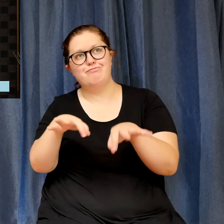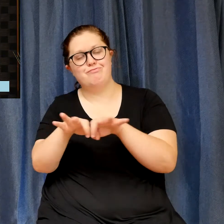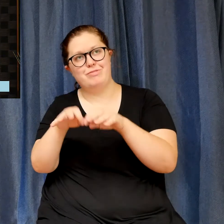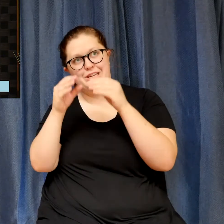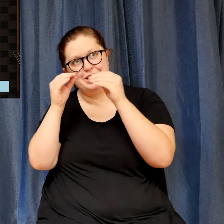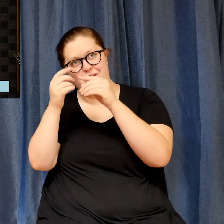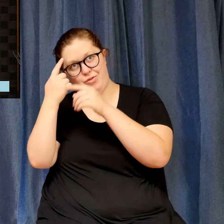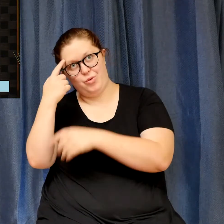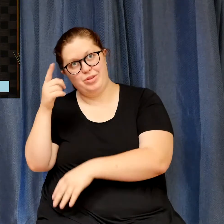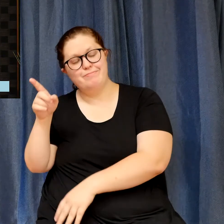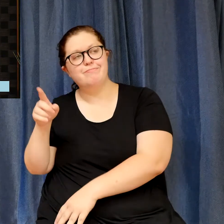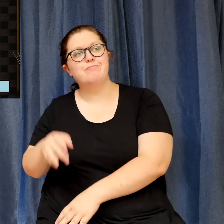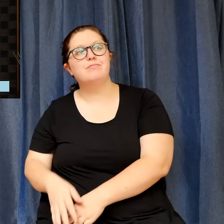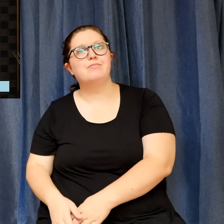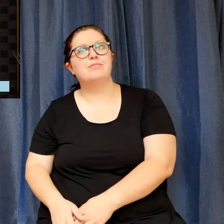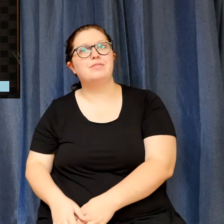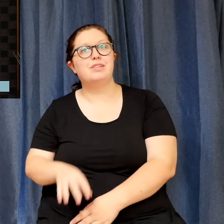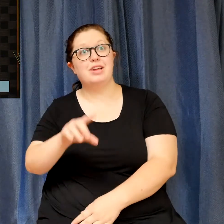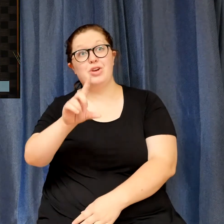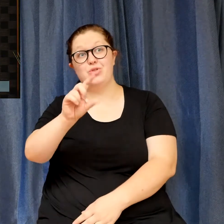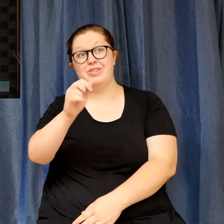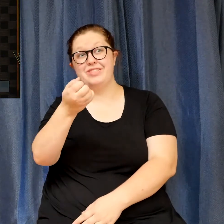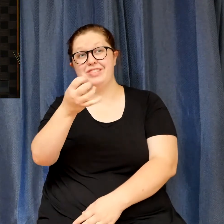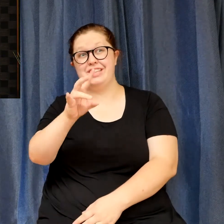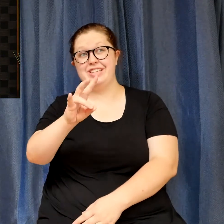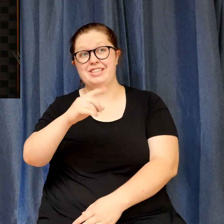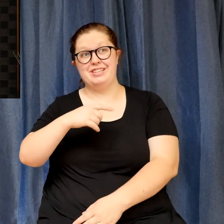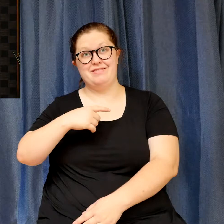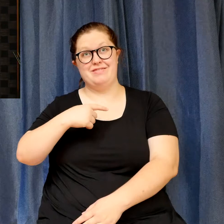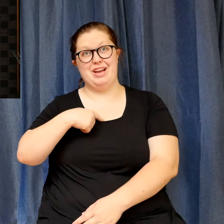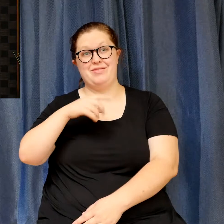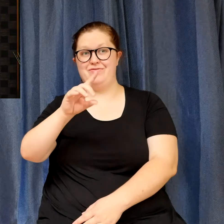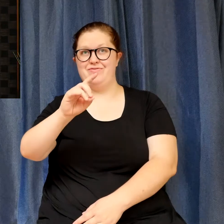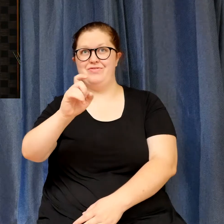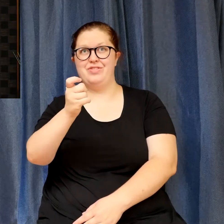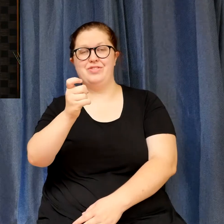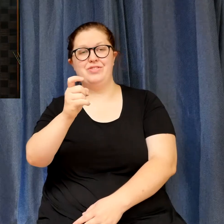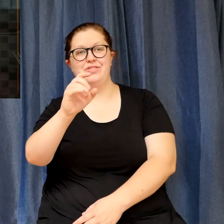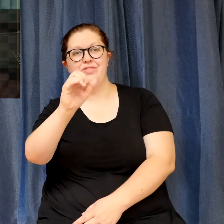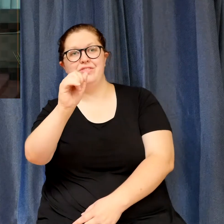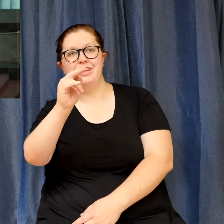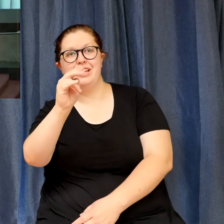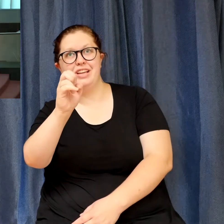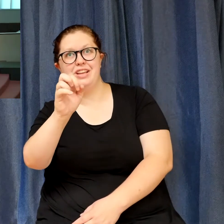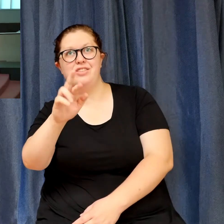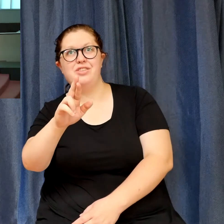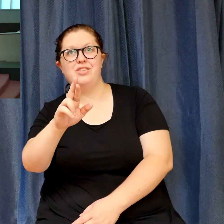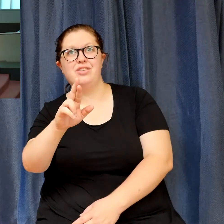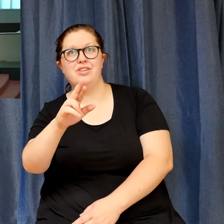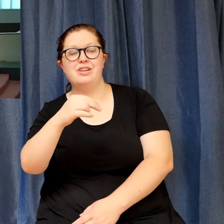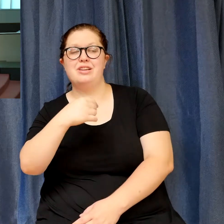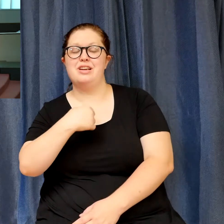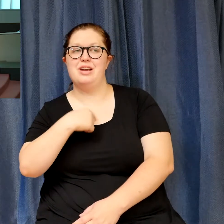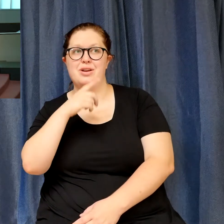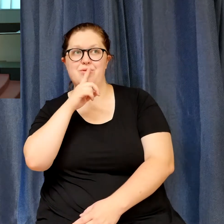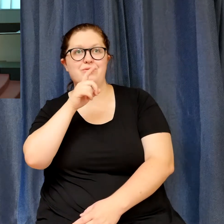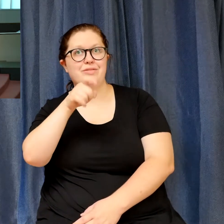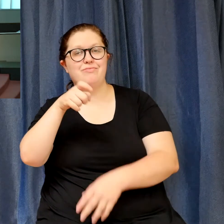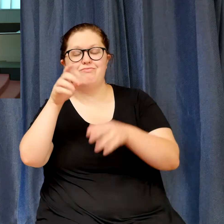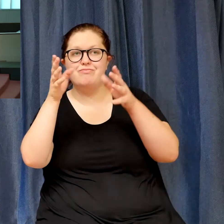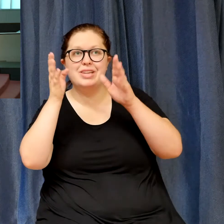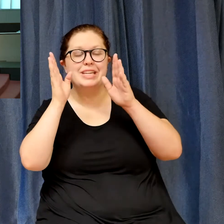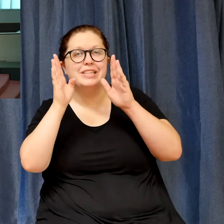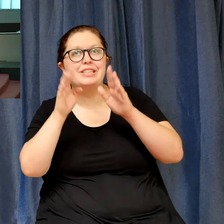incurable form of multiple myeloma in December of 17, trust me, it caught my attention. I was